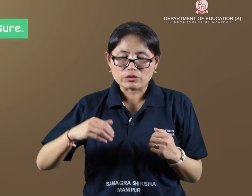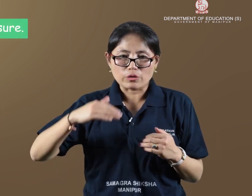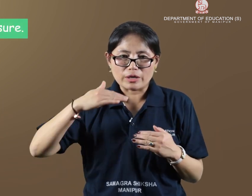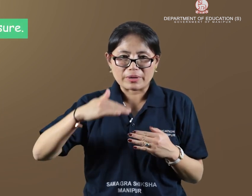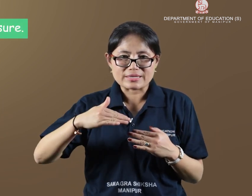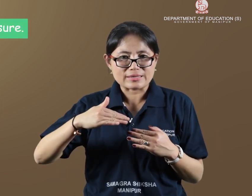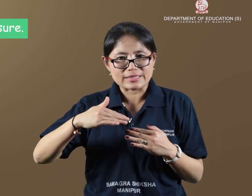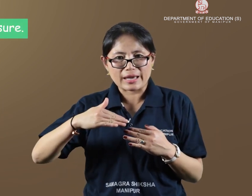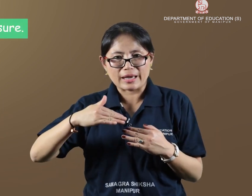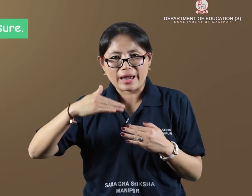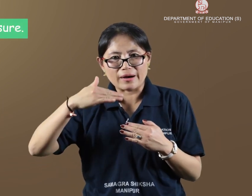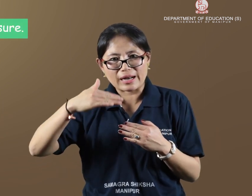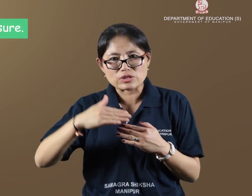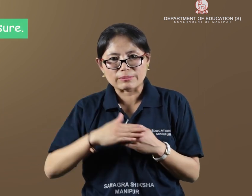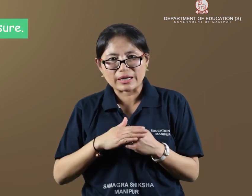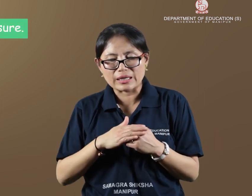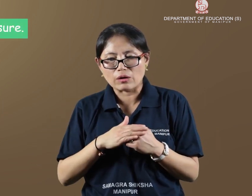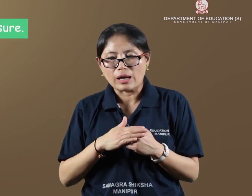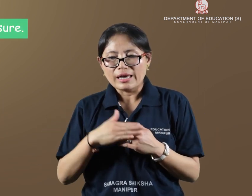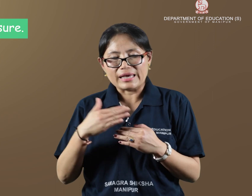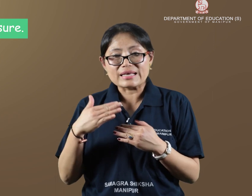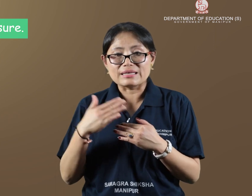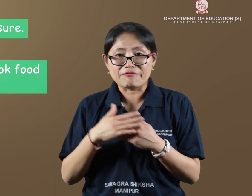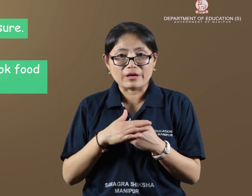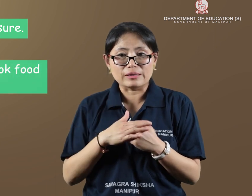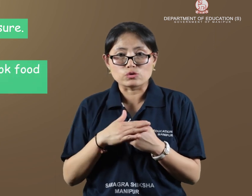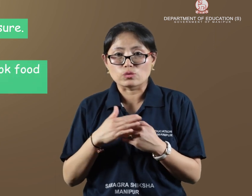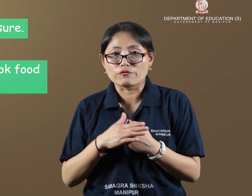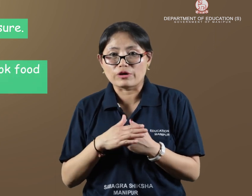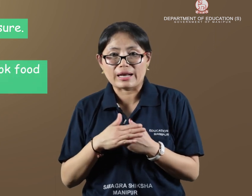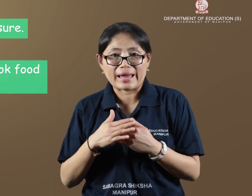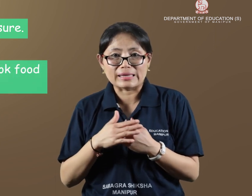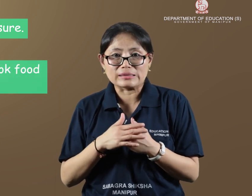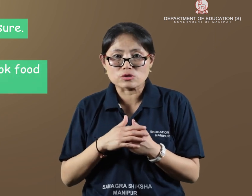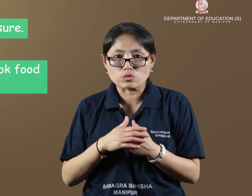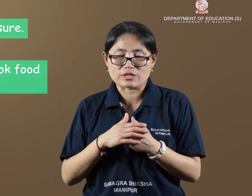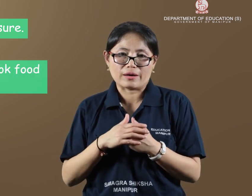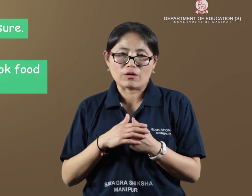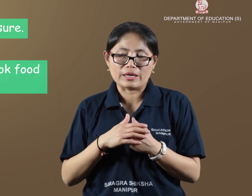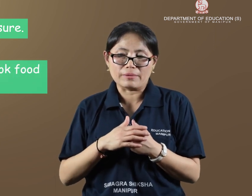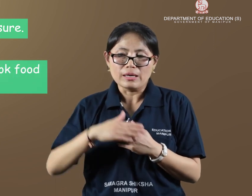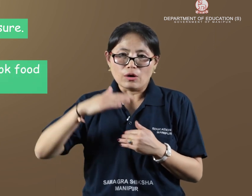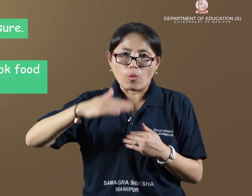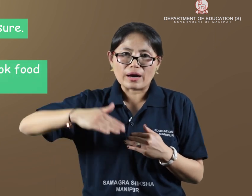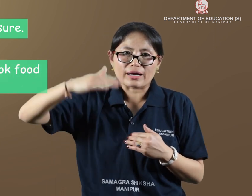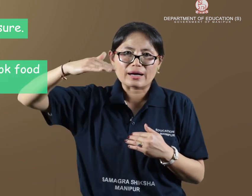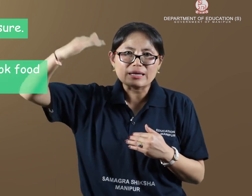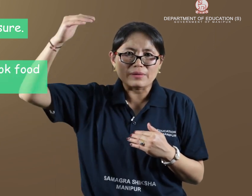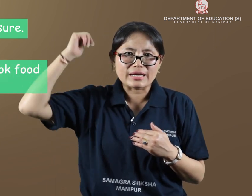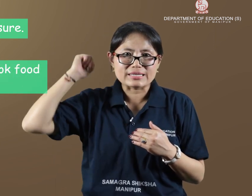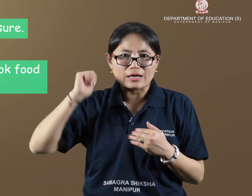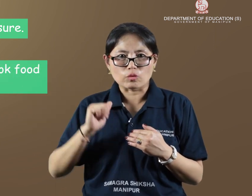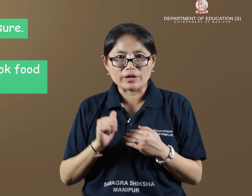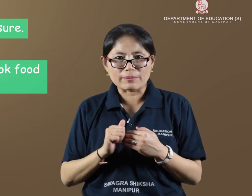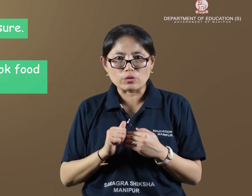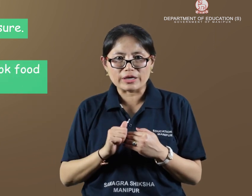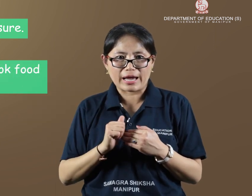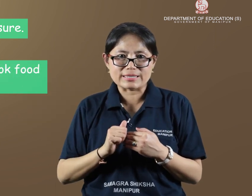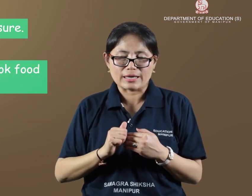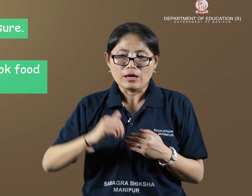no pressure je hang higher class to makani ko it is difficult to cook food at high altitudes ka yarokani ba wang na kakali makai chak thongba yam lui ga haize